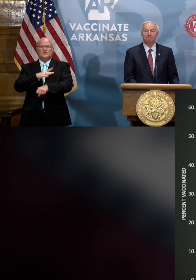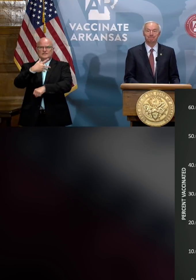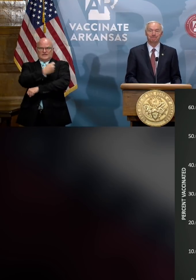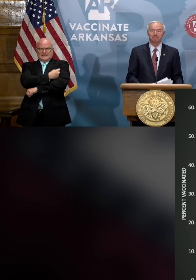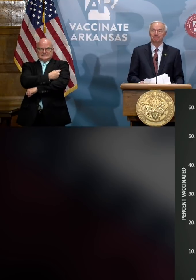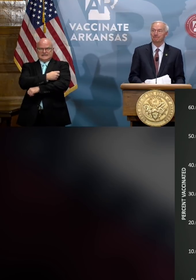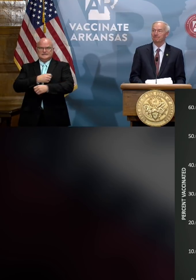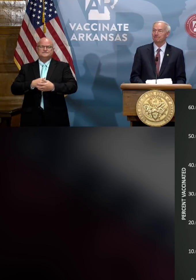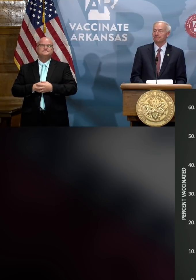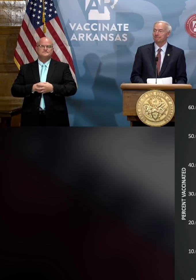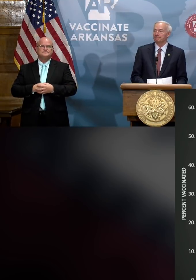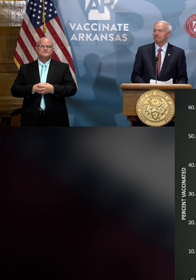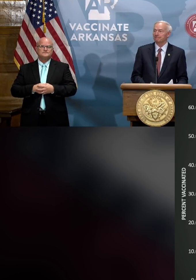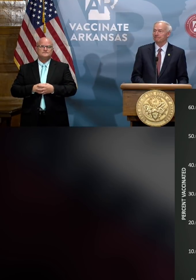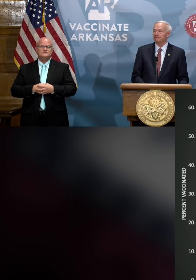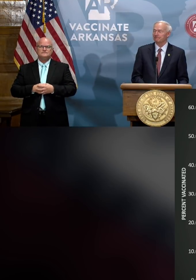vaccinated.